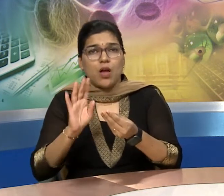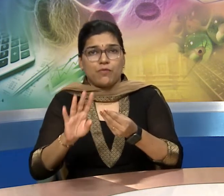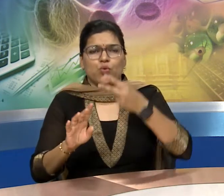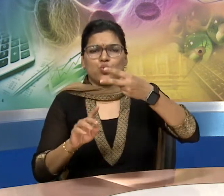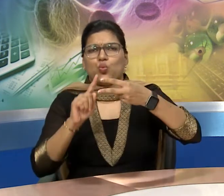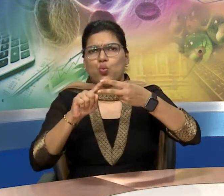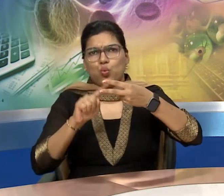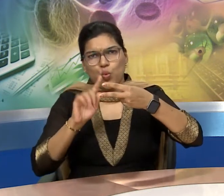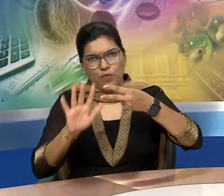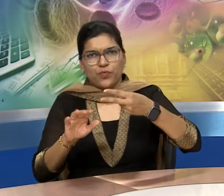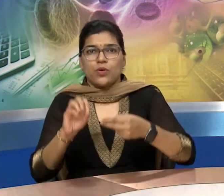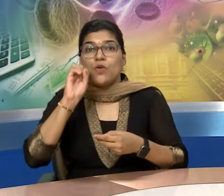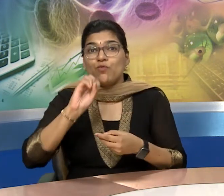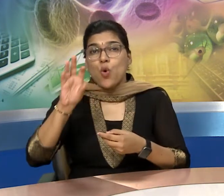Library has to serve